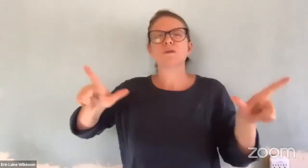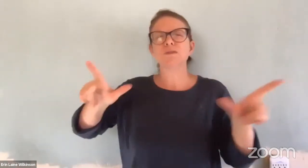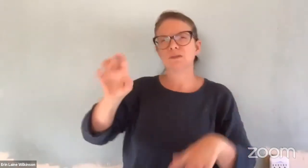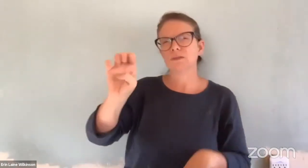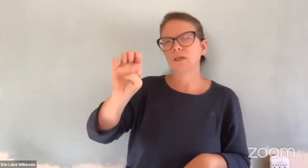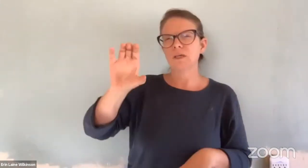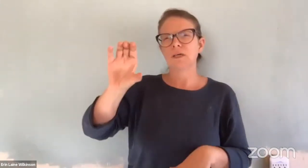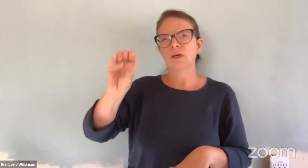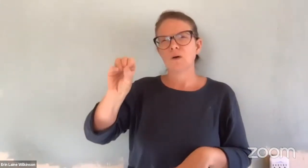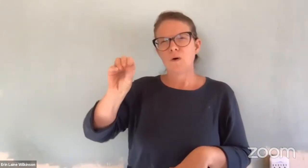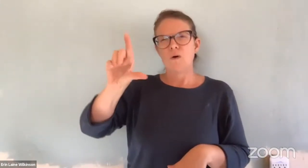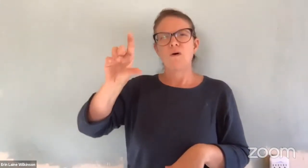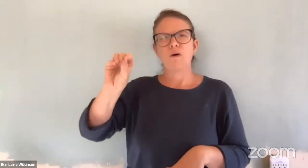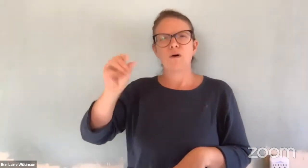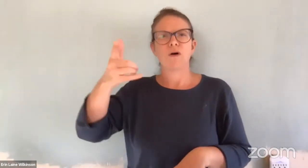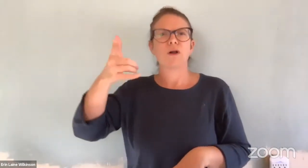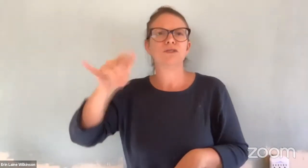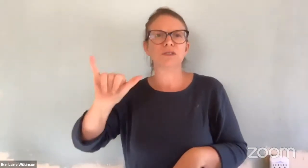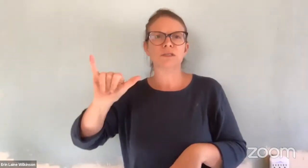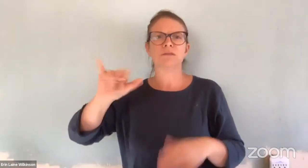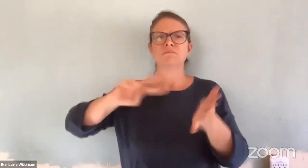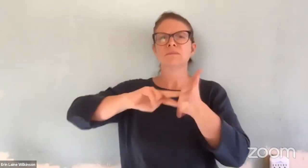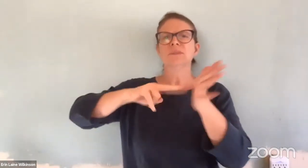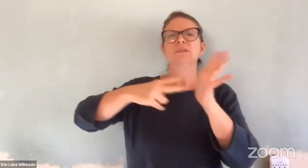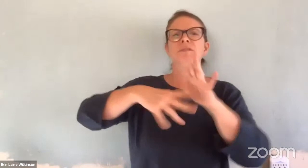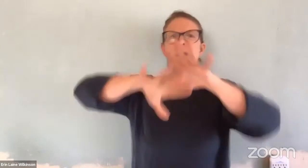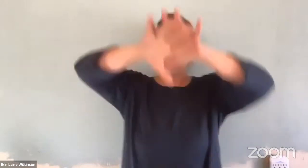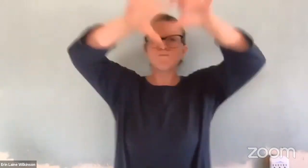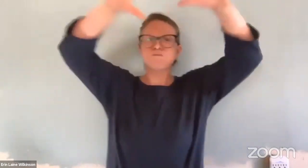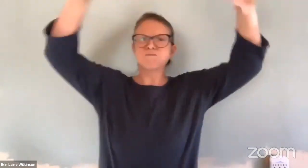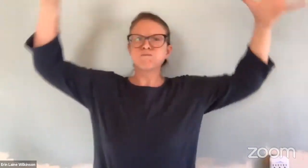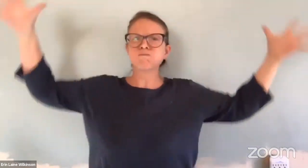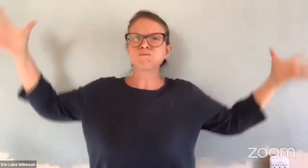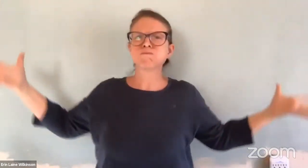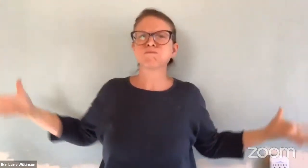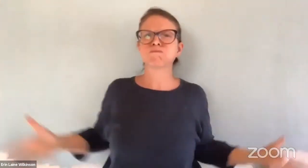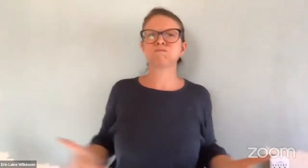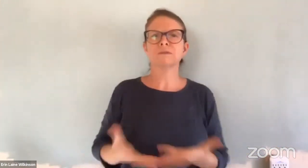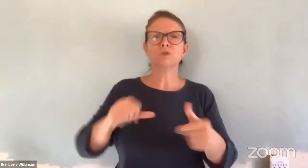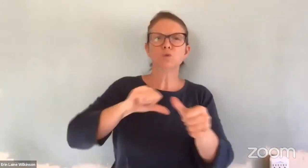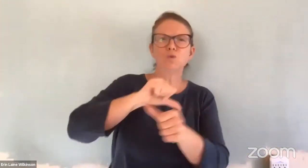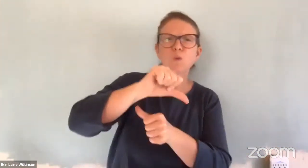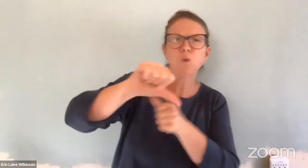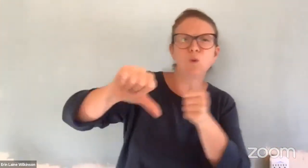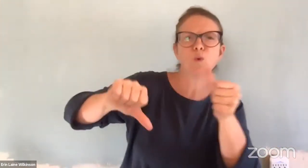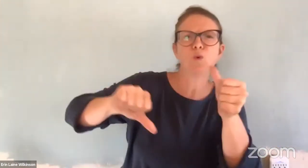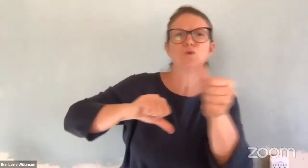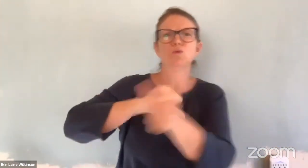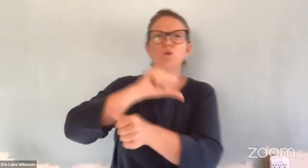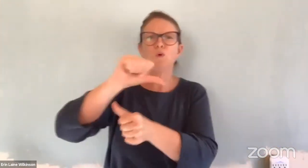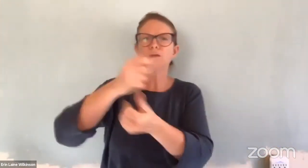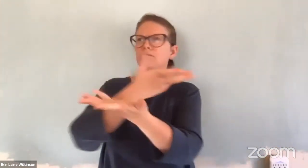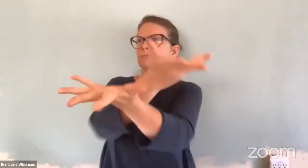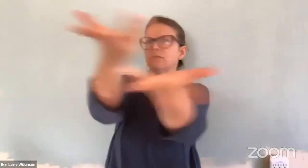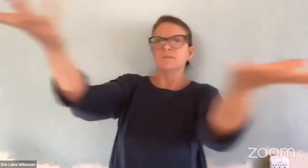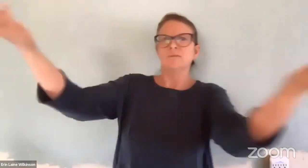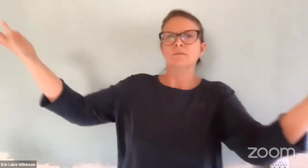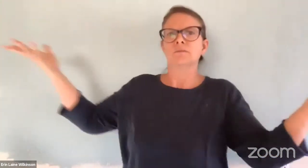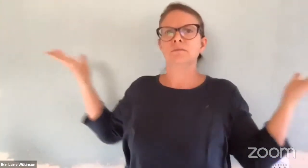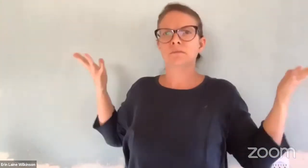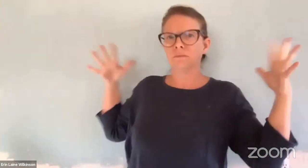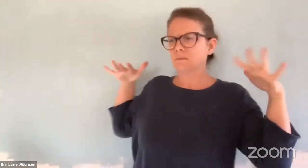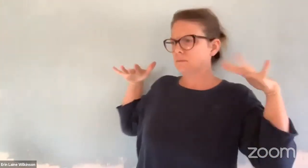talk about, which is called language ecology. And language ecology is a way of taking